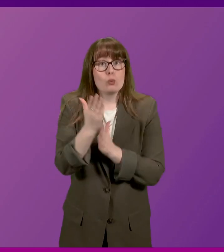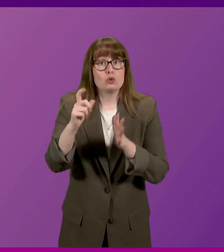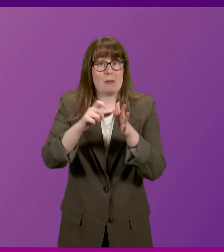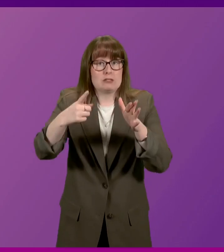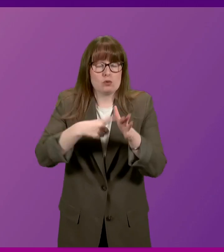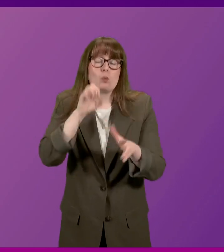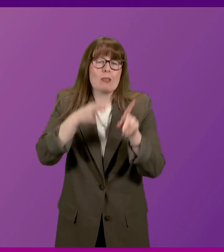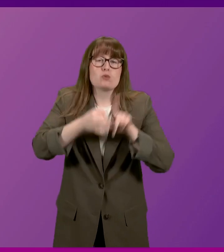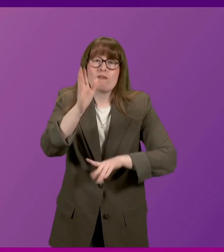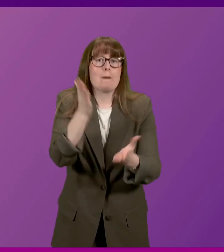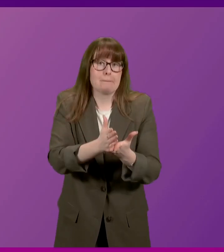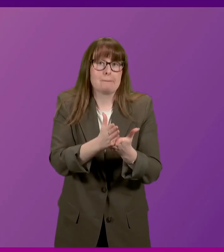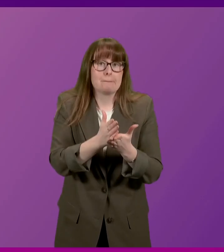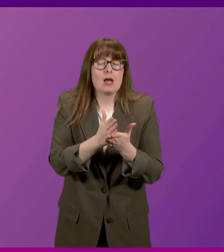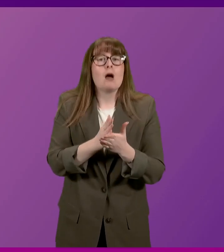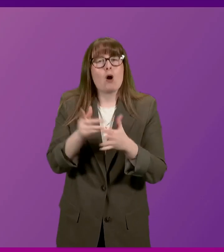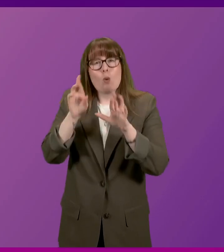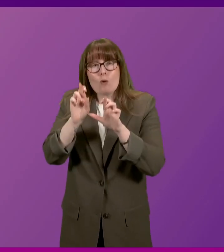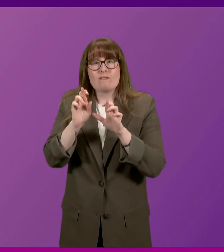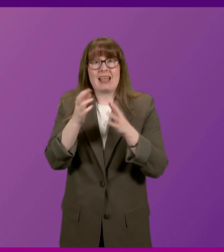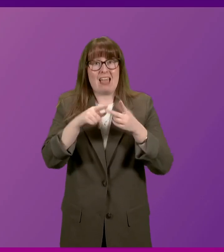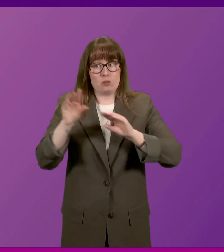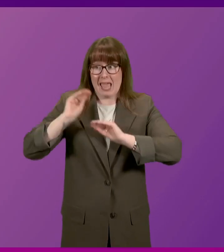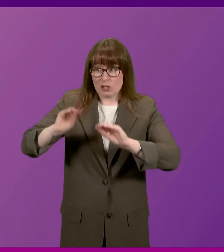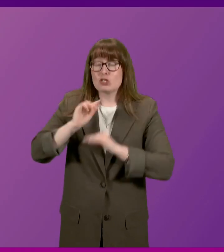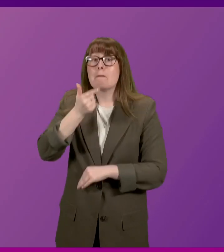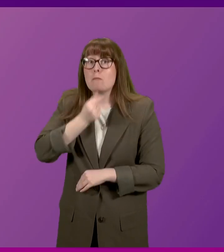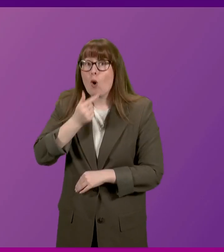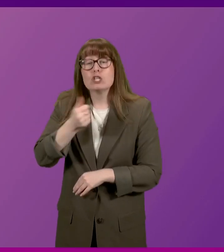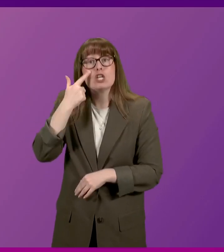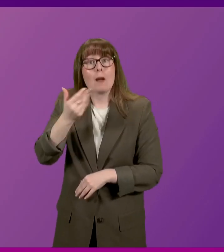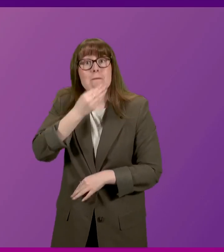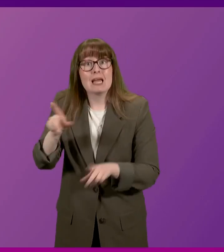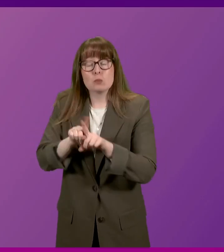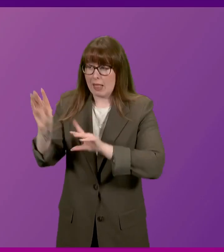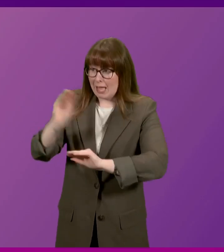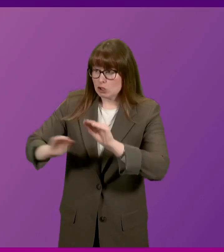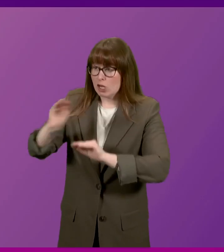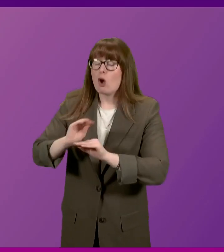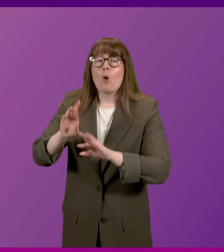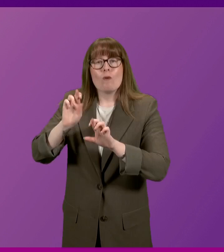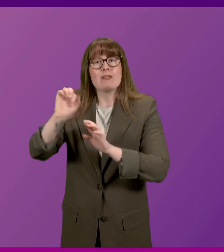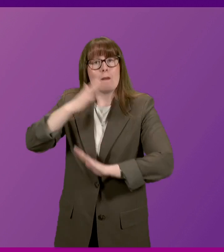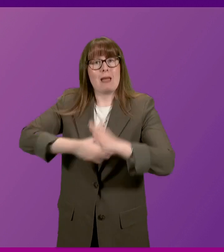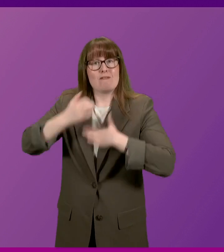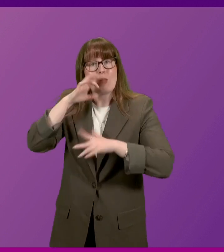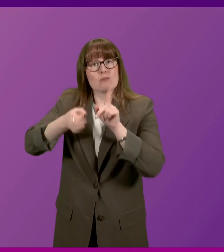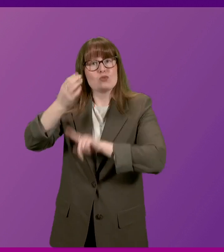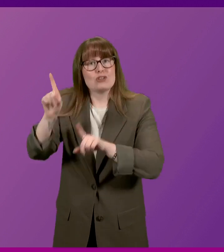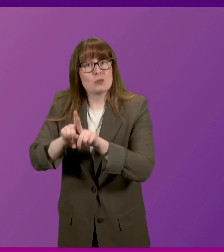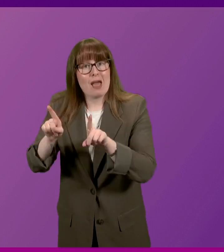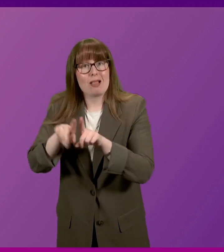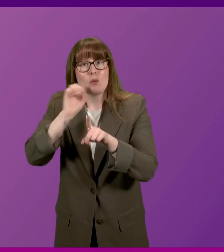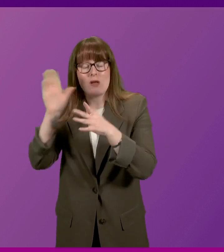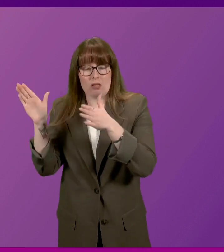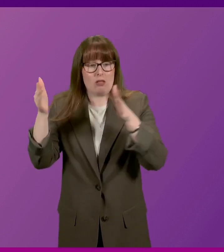improved. But hopefully, as you say, the education of boys and young men would improve, and we'd see a shift